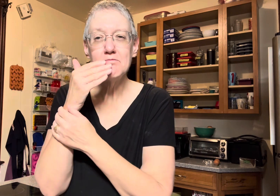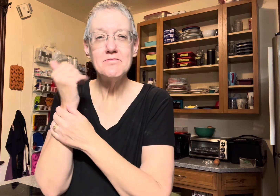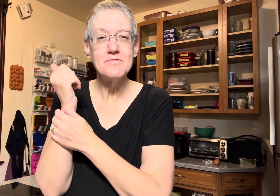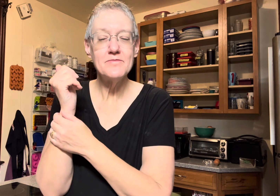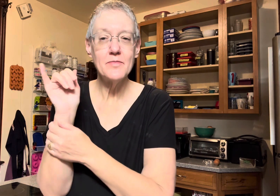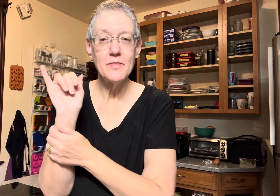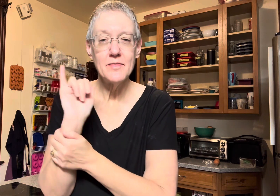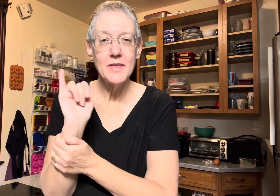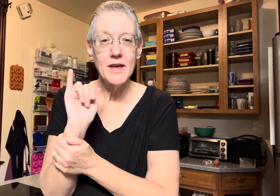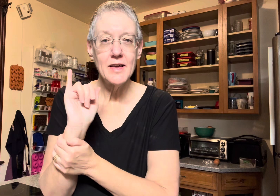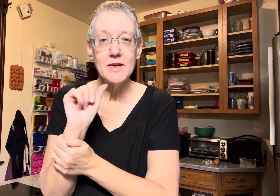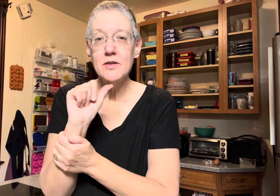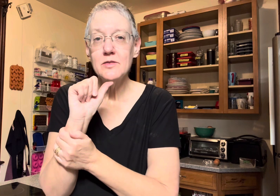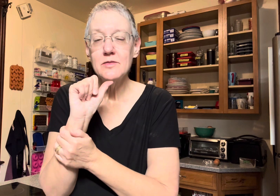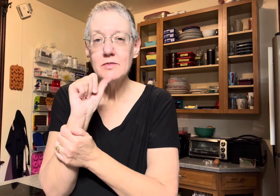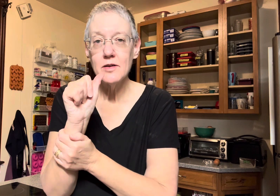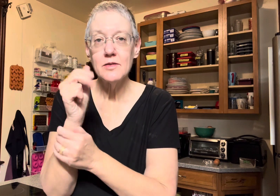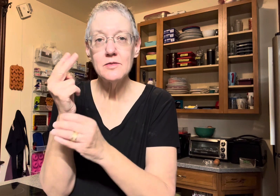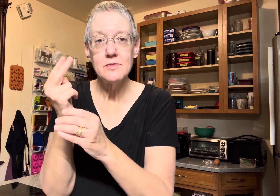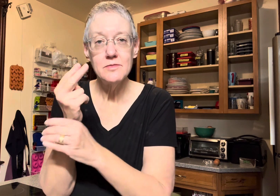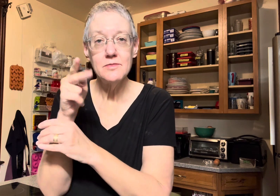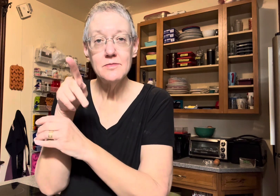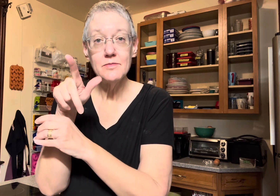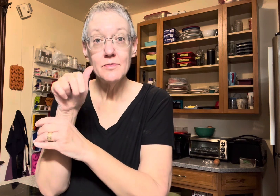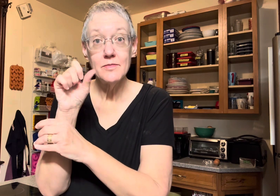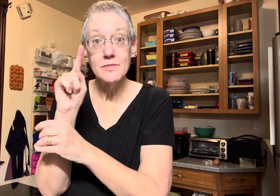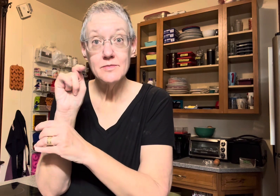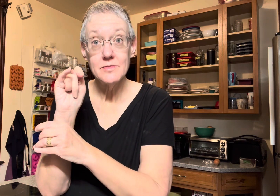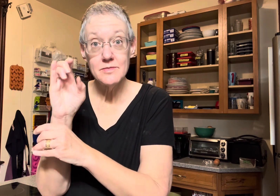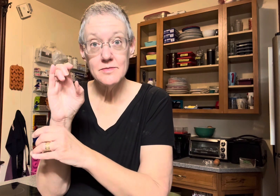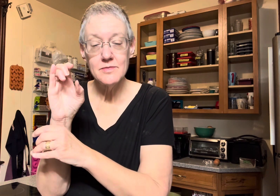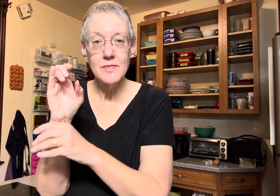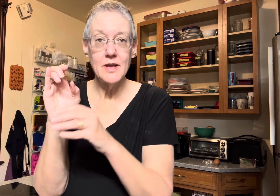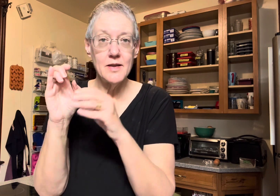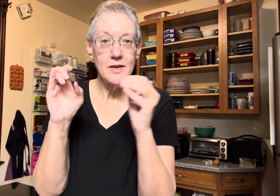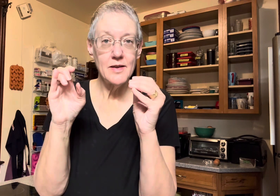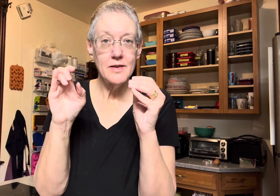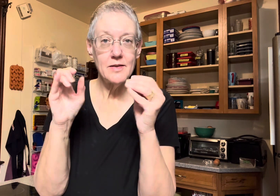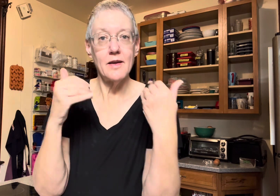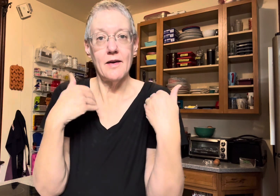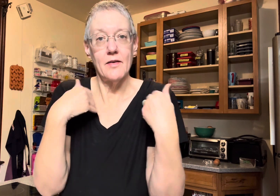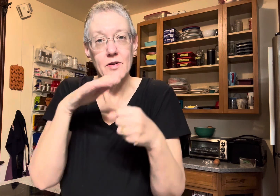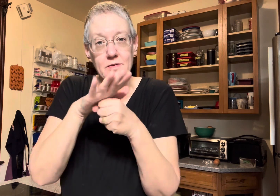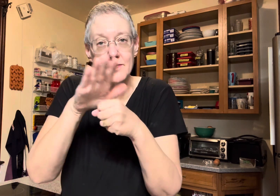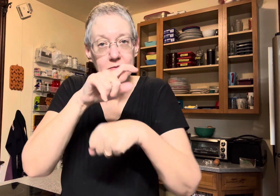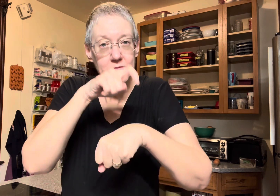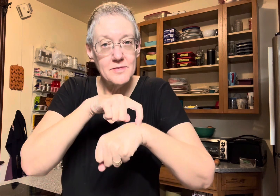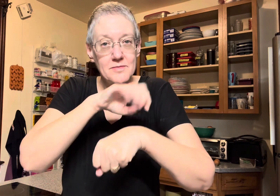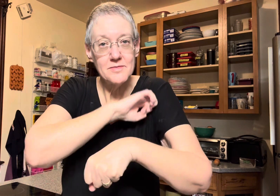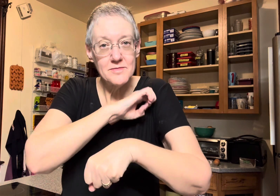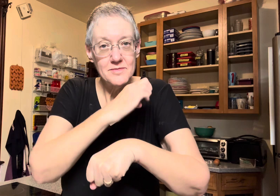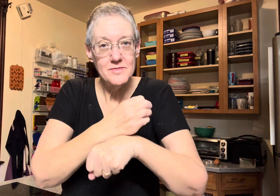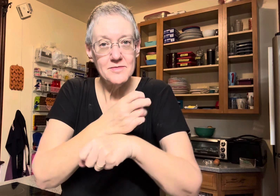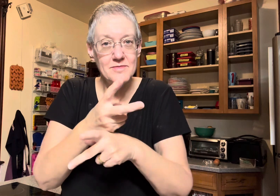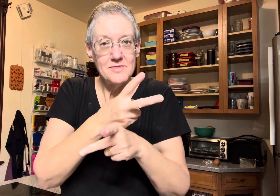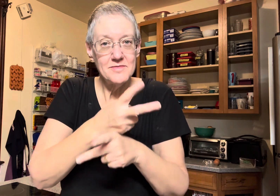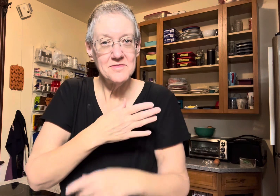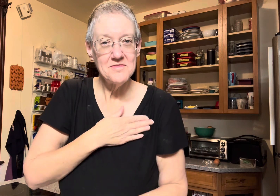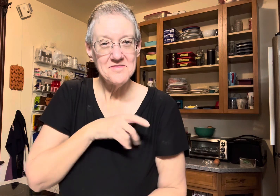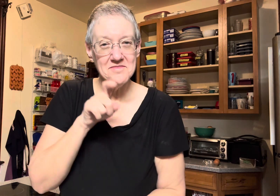doing the best for like plastic use, but yet having enough time and